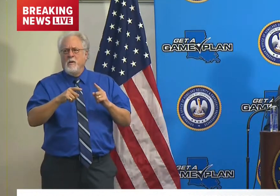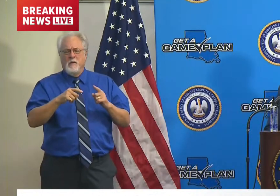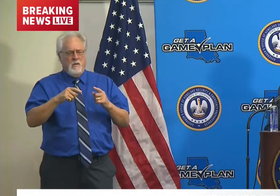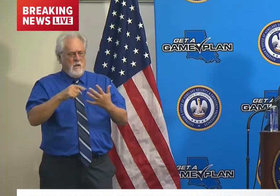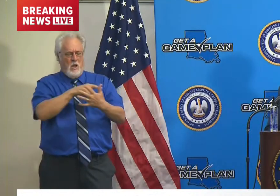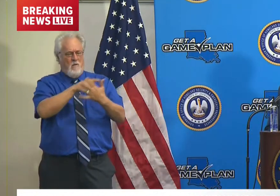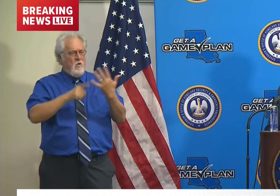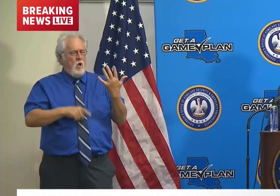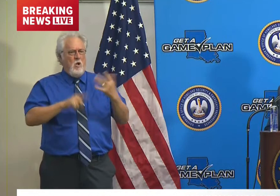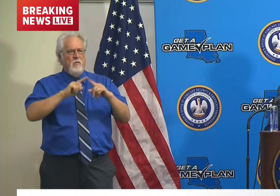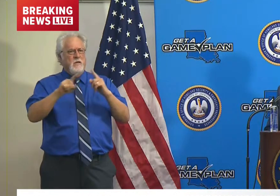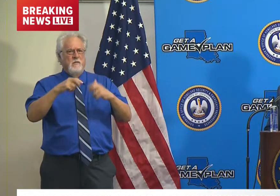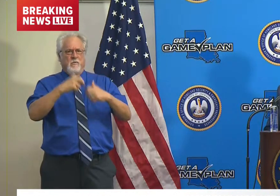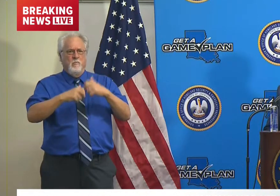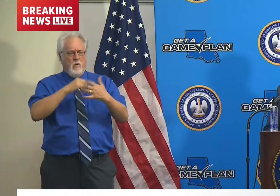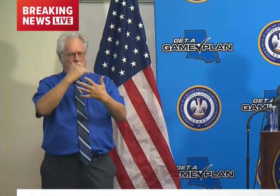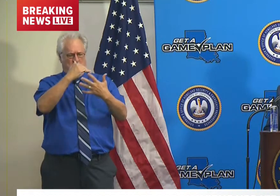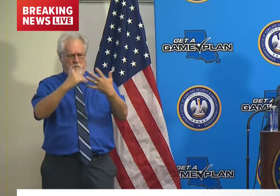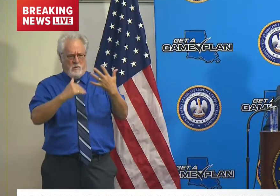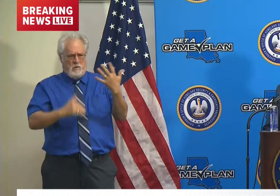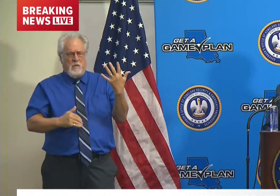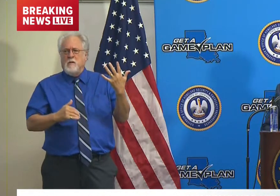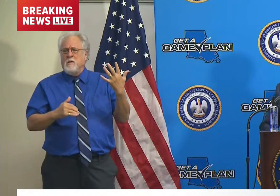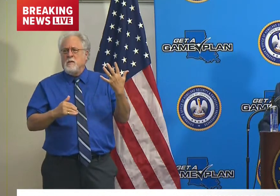of these components? Yeah.